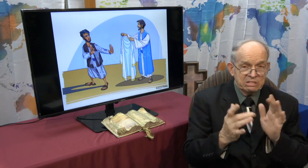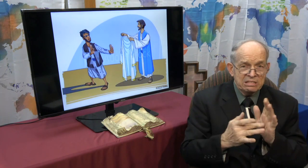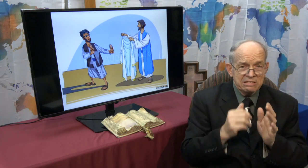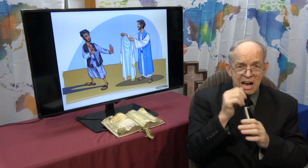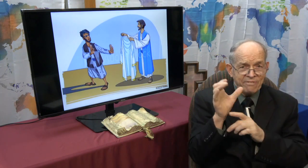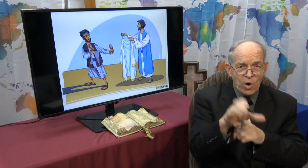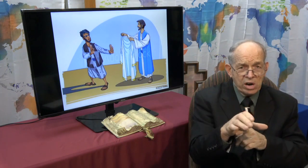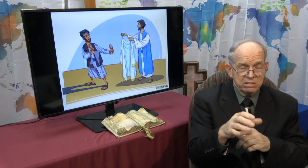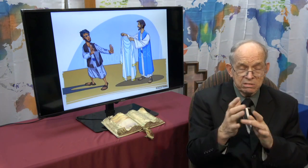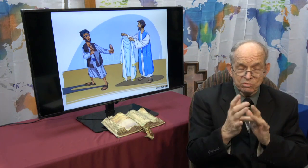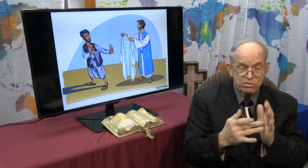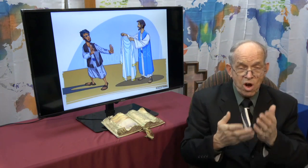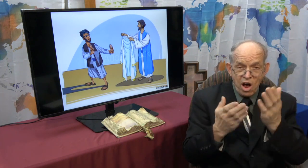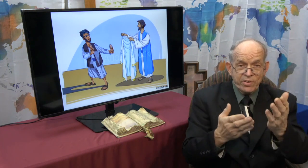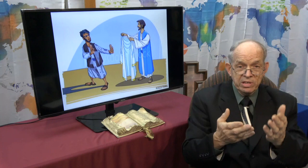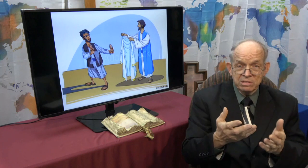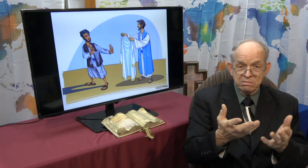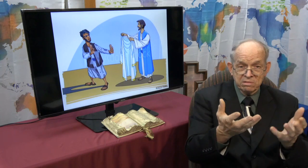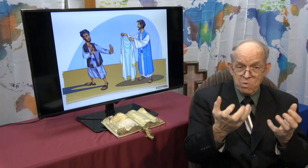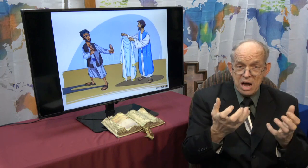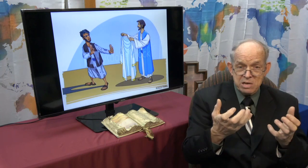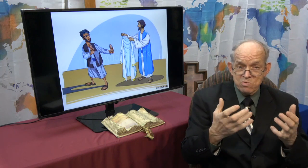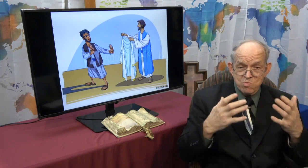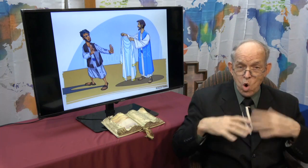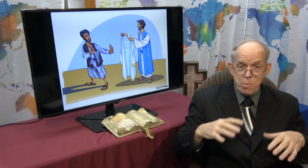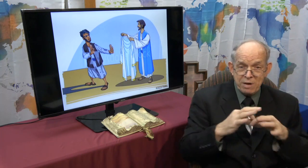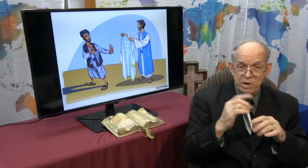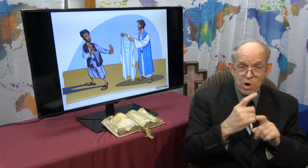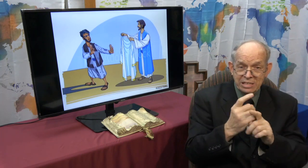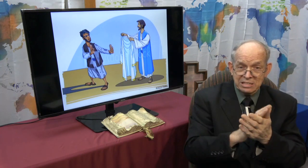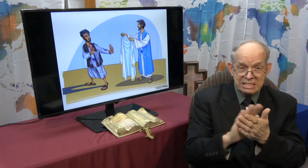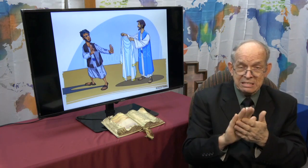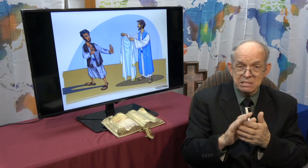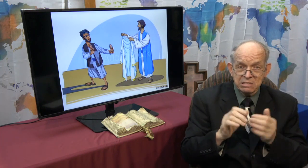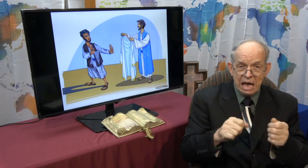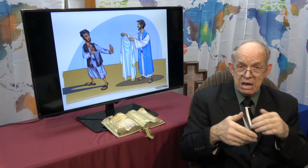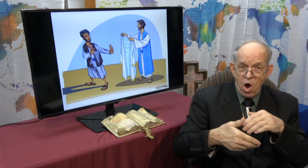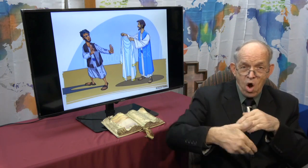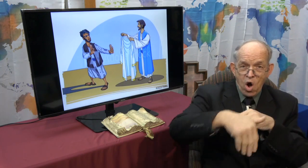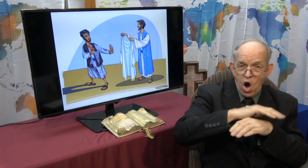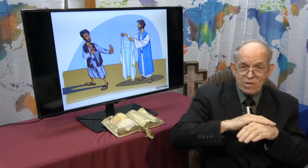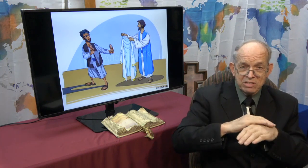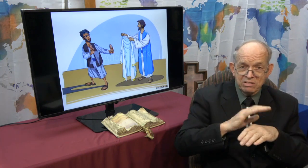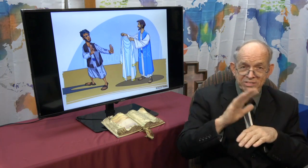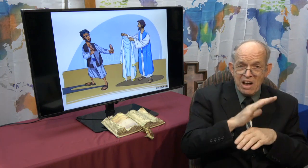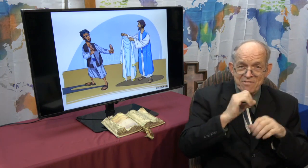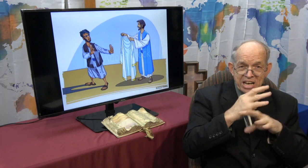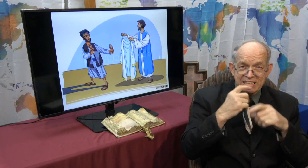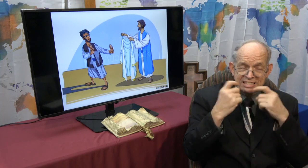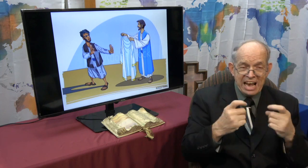Jesus not forced you to offer. You had a robe of righteousness that cover that fit the same,